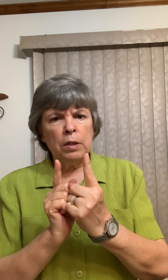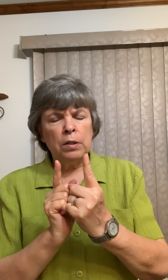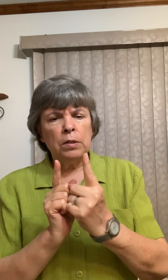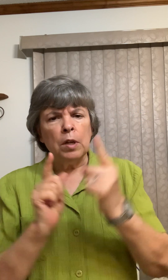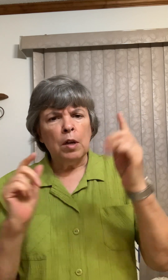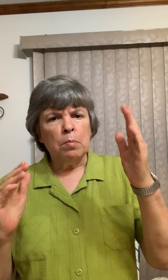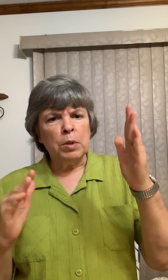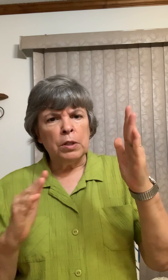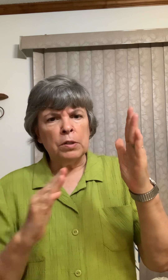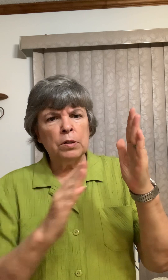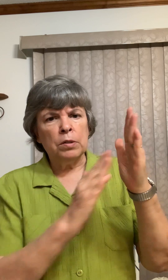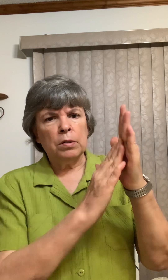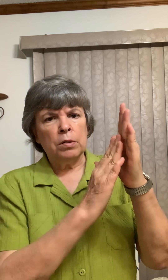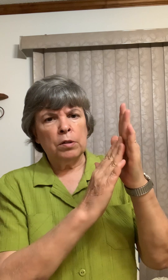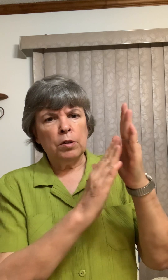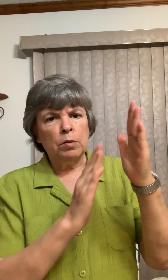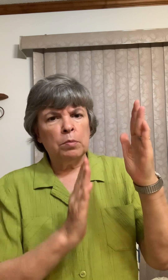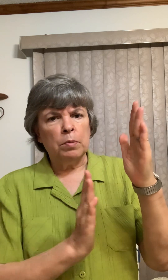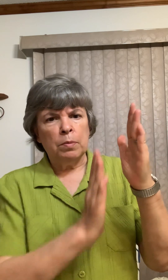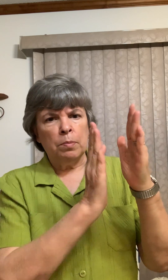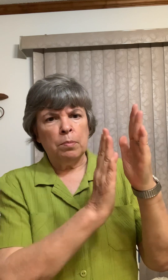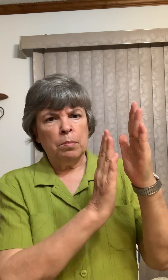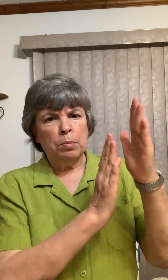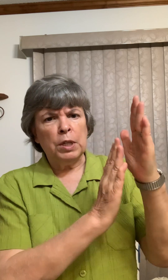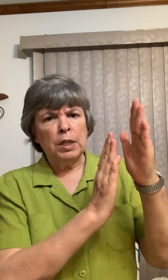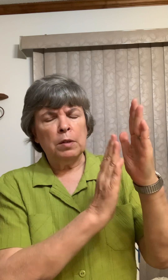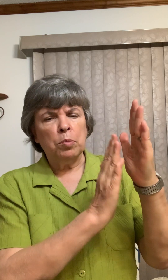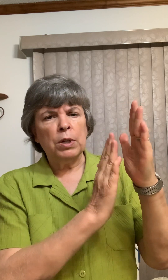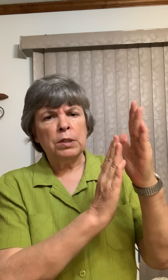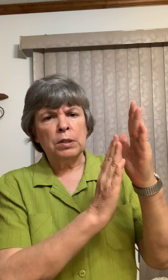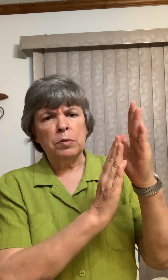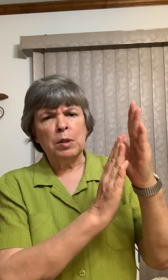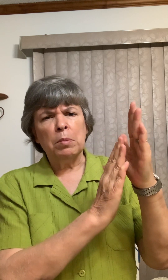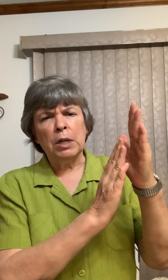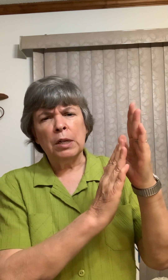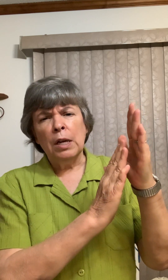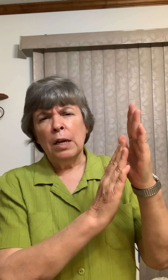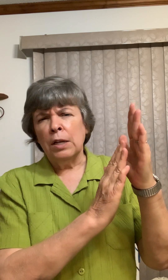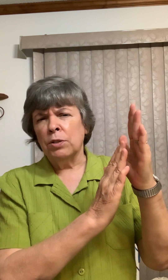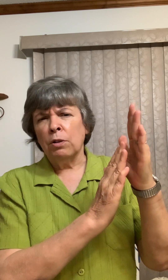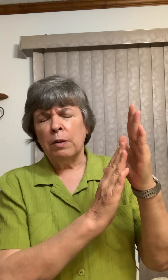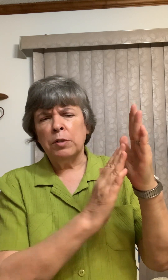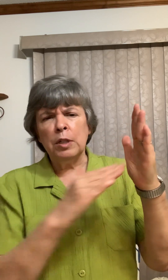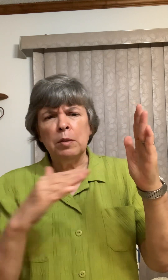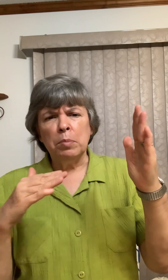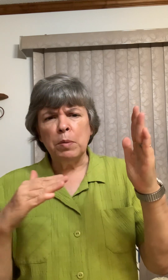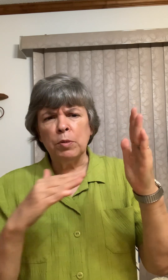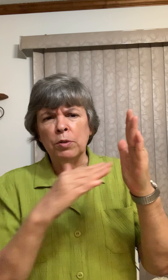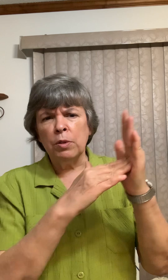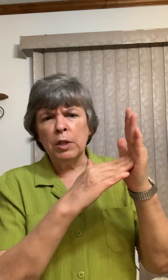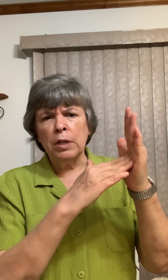this. But this is, you know, being in the presence of somebody. And so I've seen people do